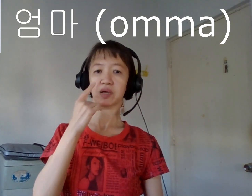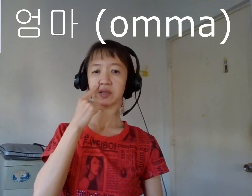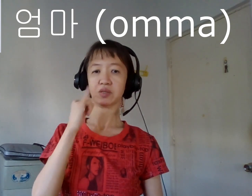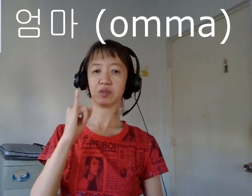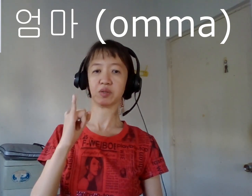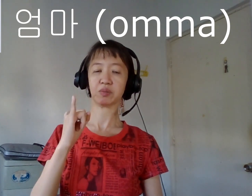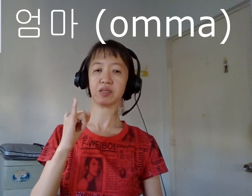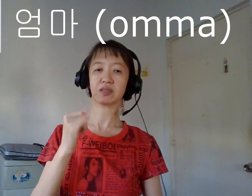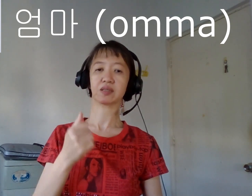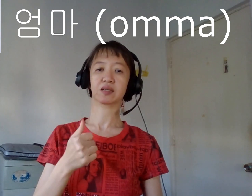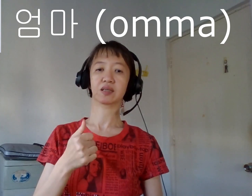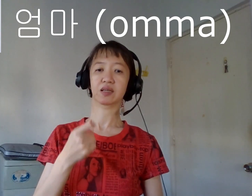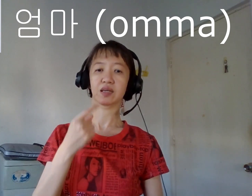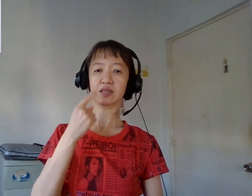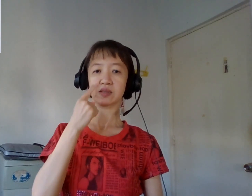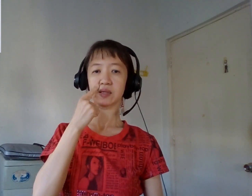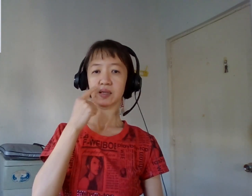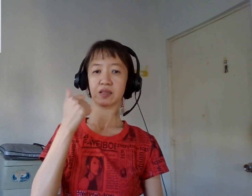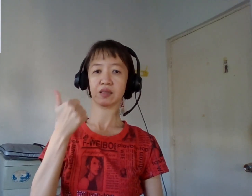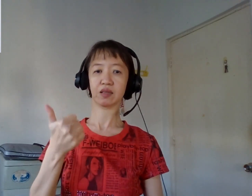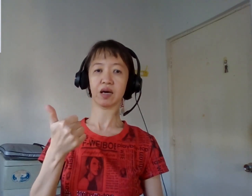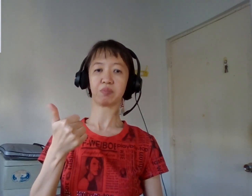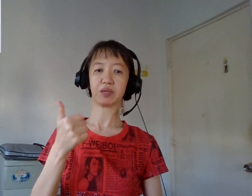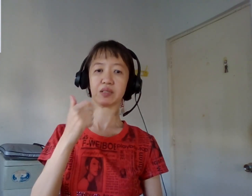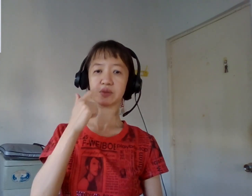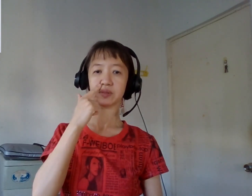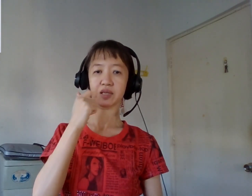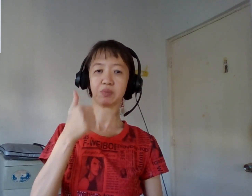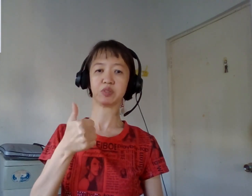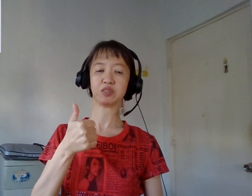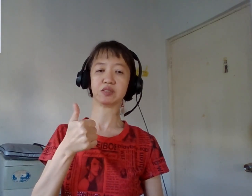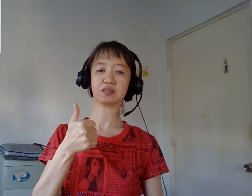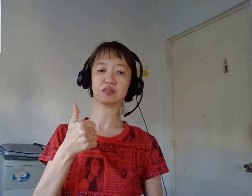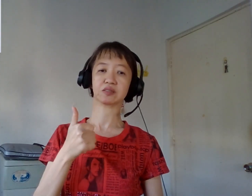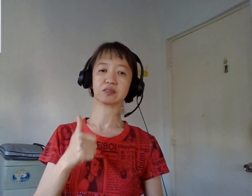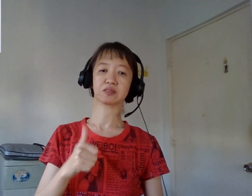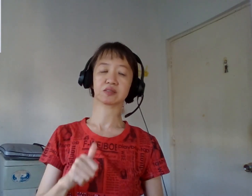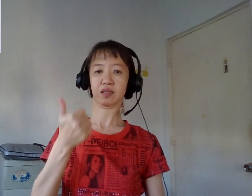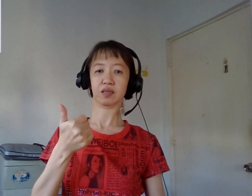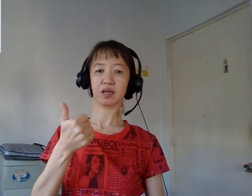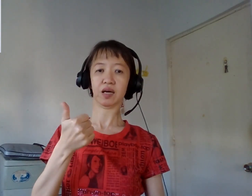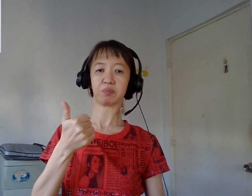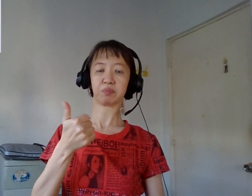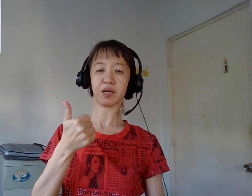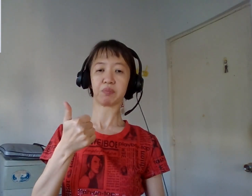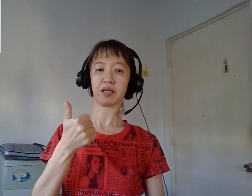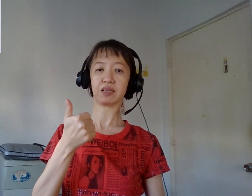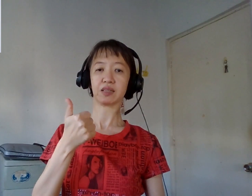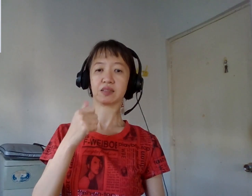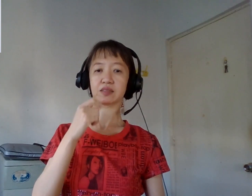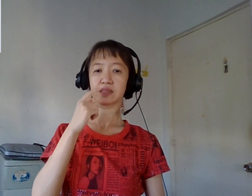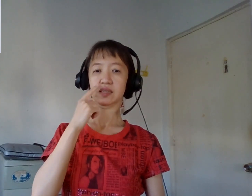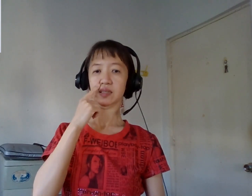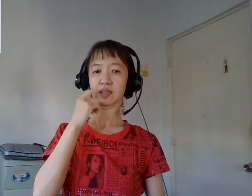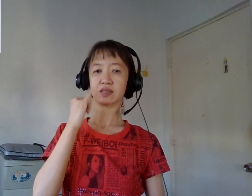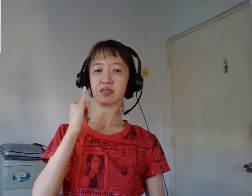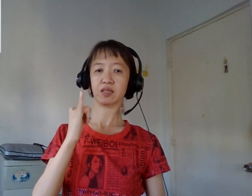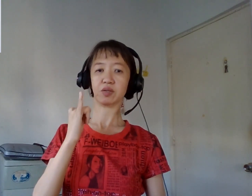mother or oma, and then apa or abuji, apa, and then